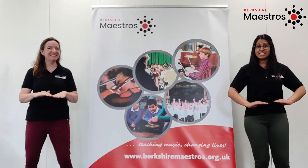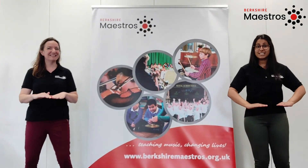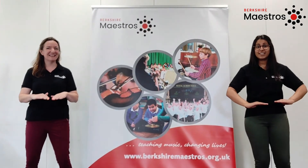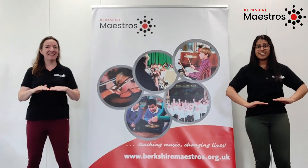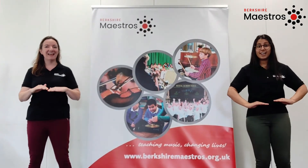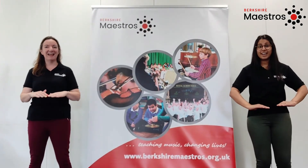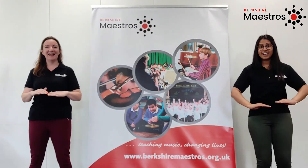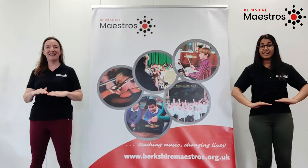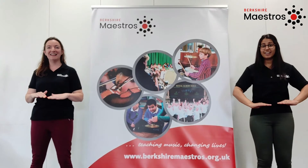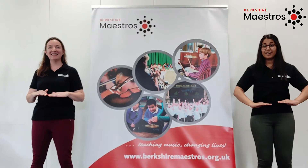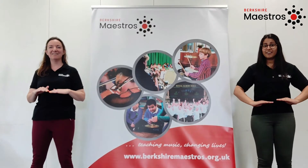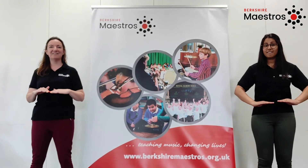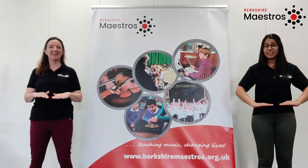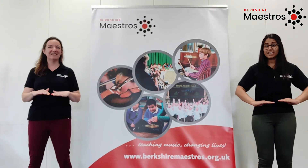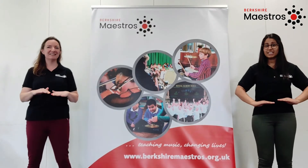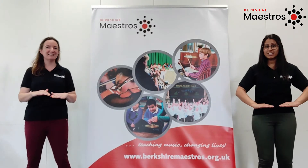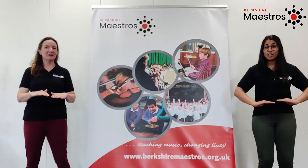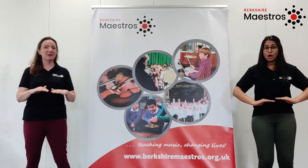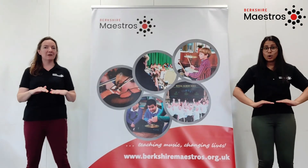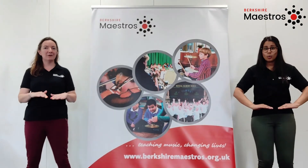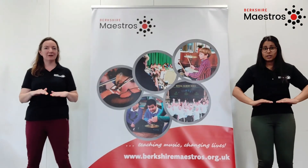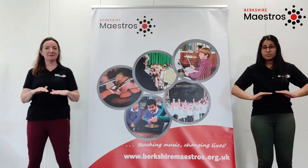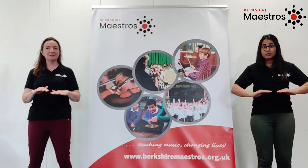Elevator, elevator, one, two,